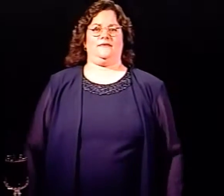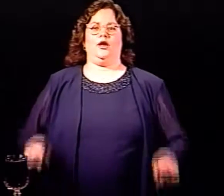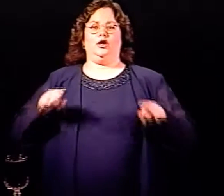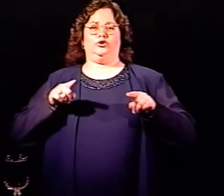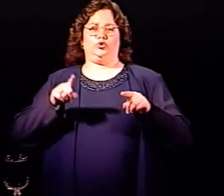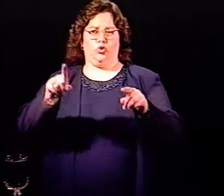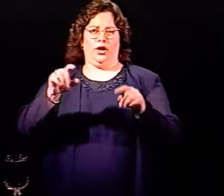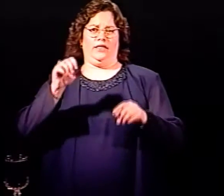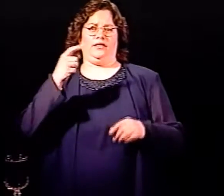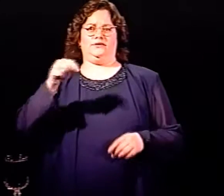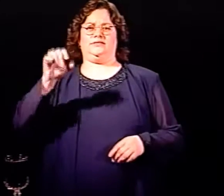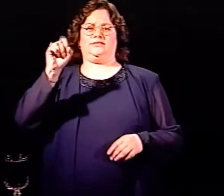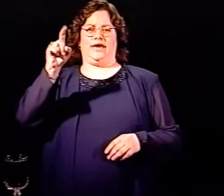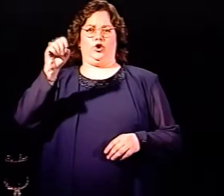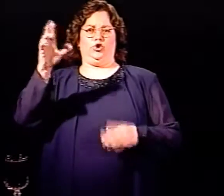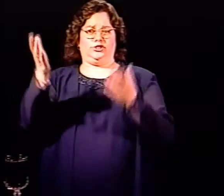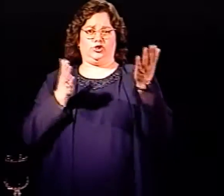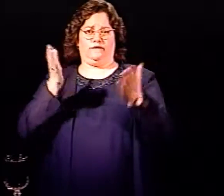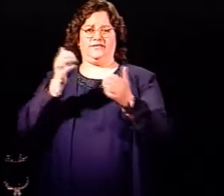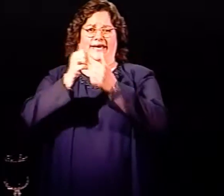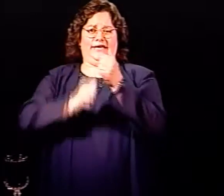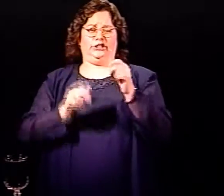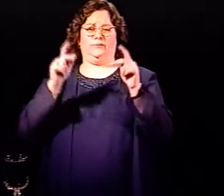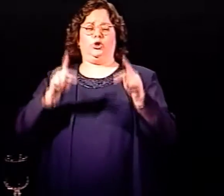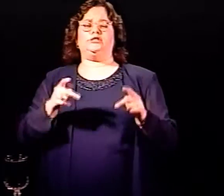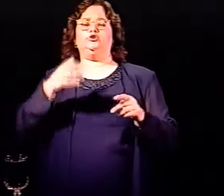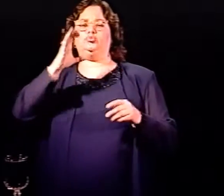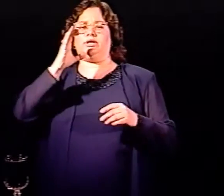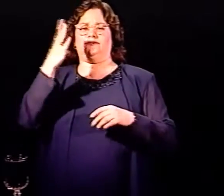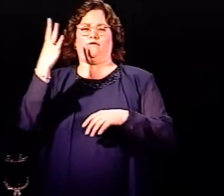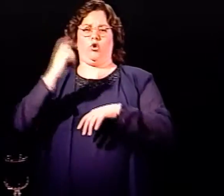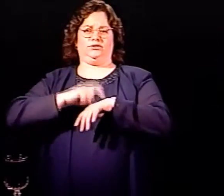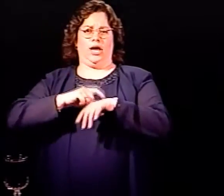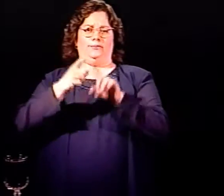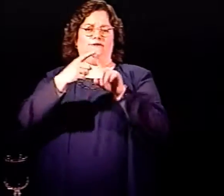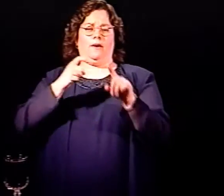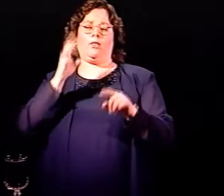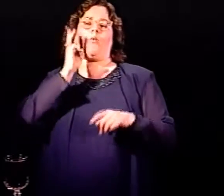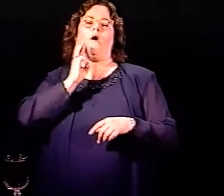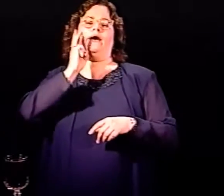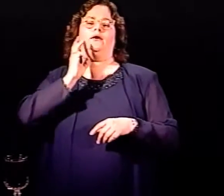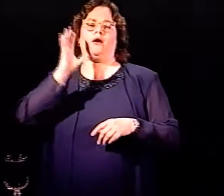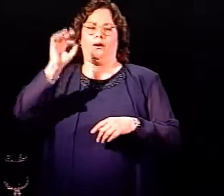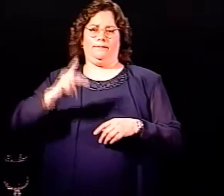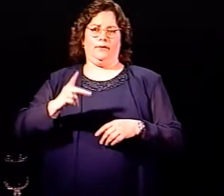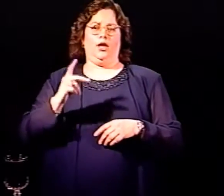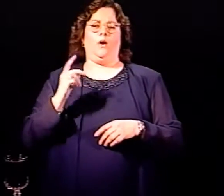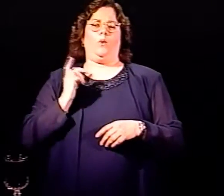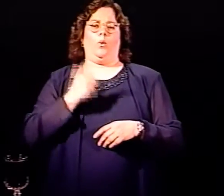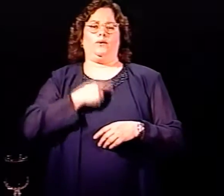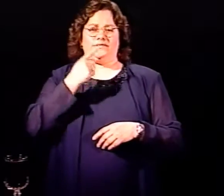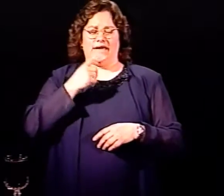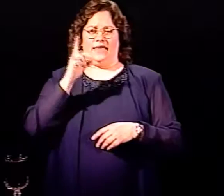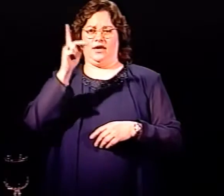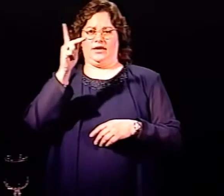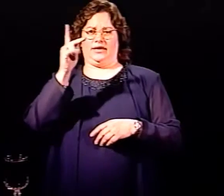During the Seder service, each person drinks 4 times from the wine cup. We will say the Kiddush, which